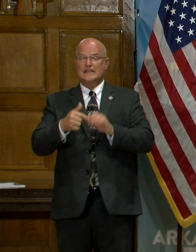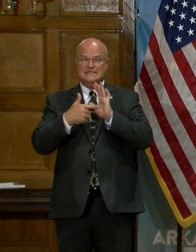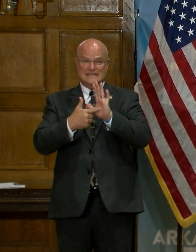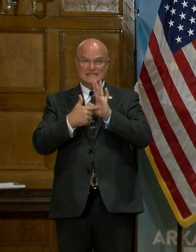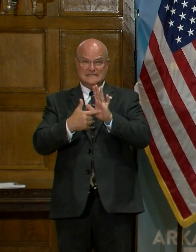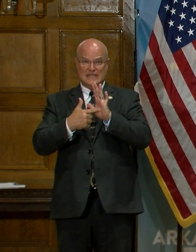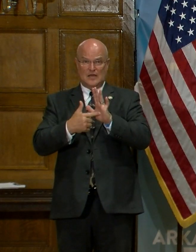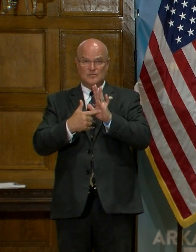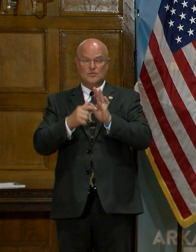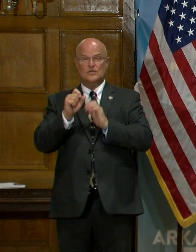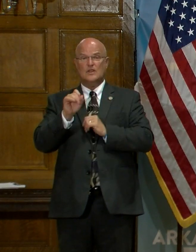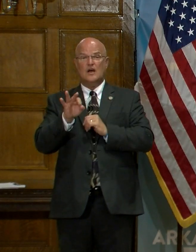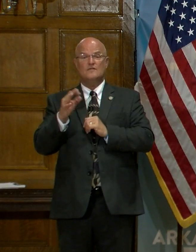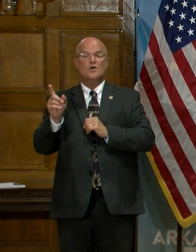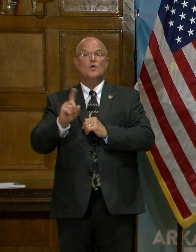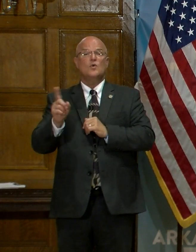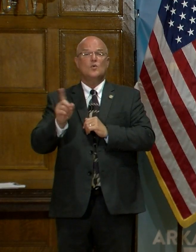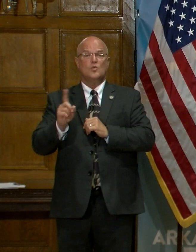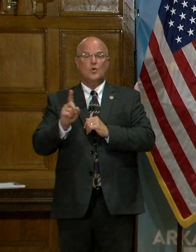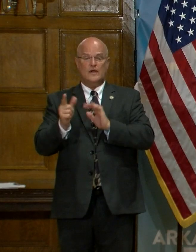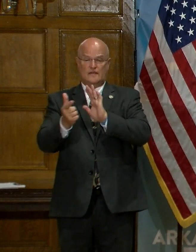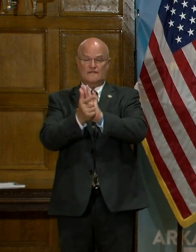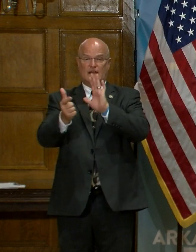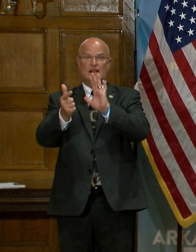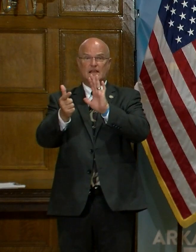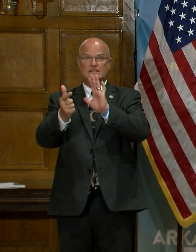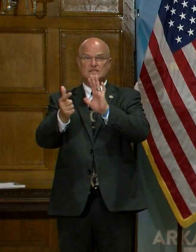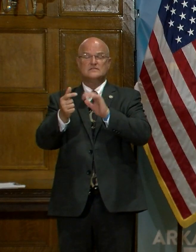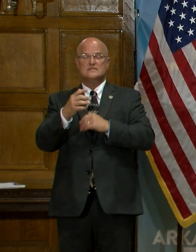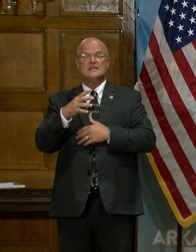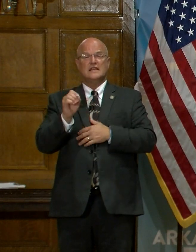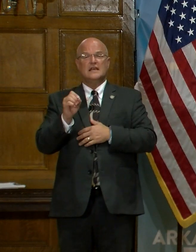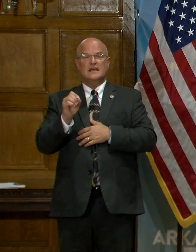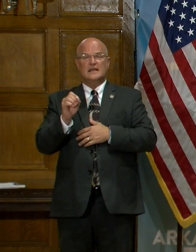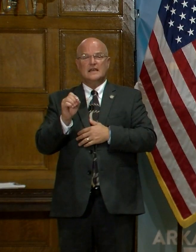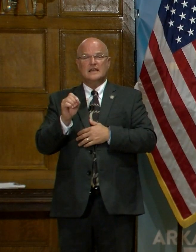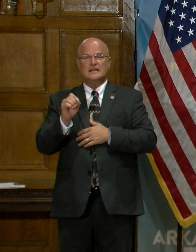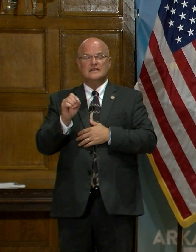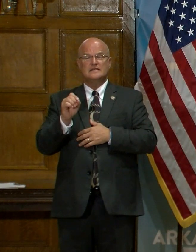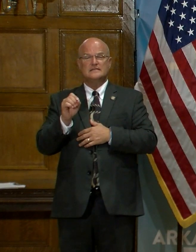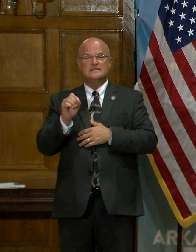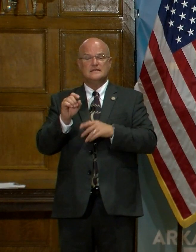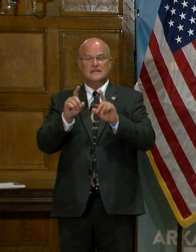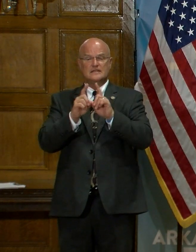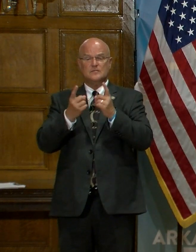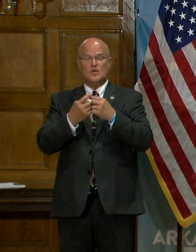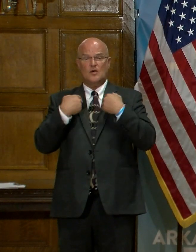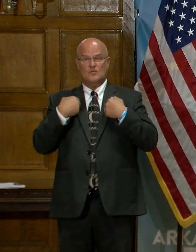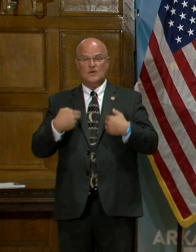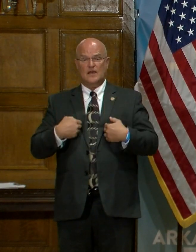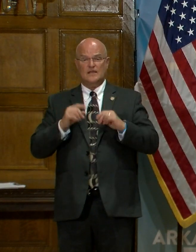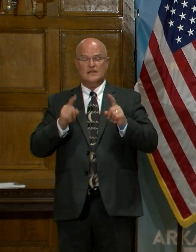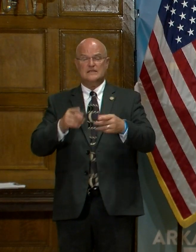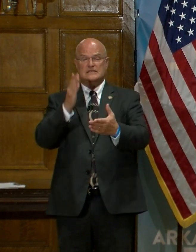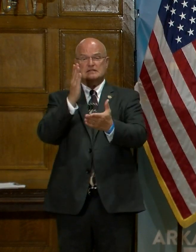an example of where there were violations, and the Department of Health issued a cease and desist order on